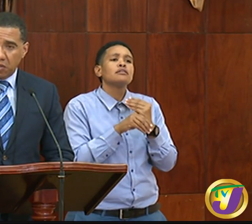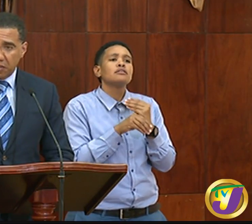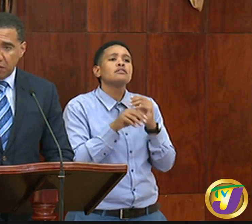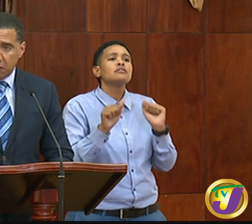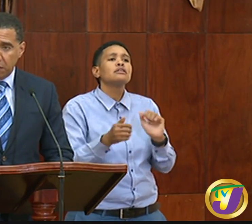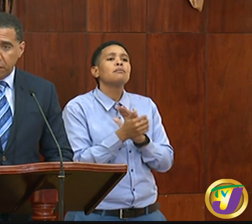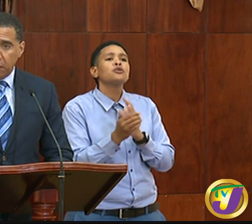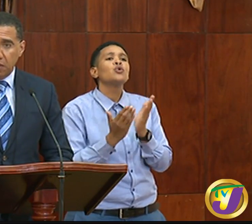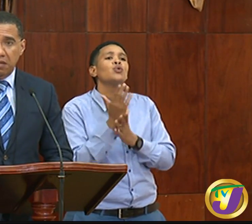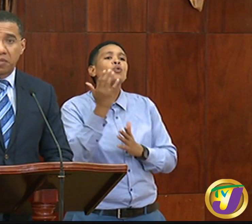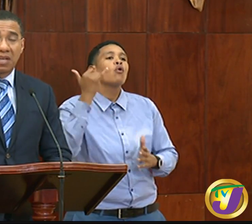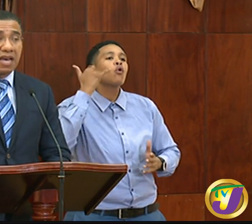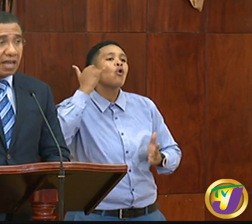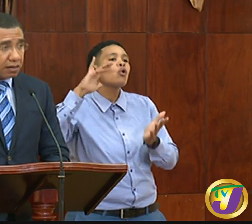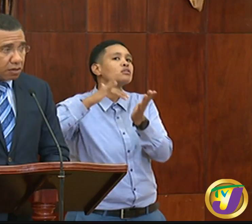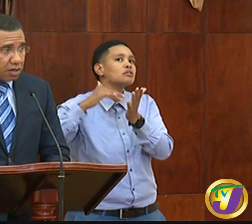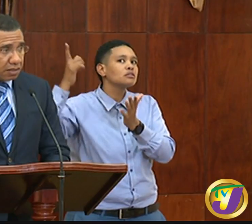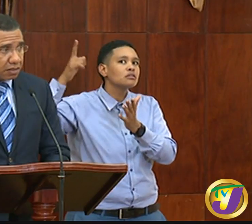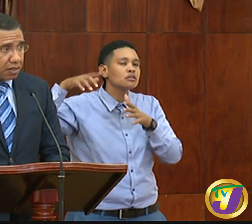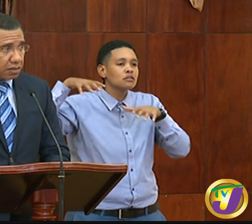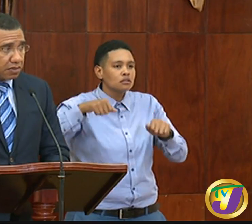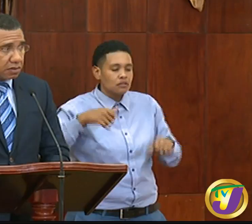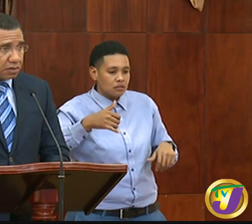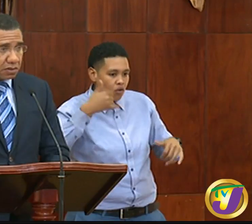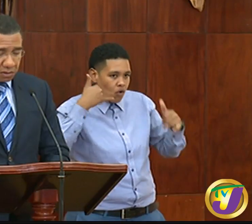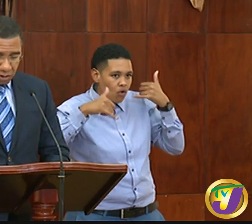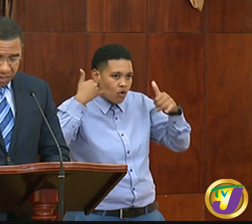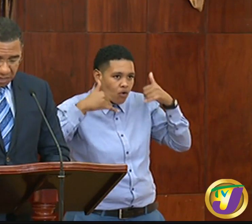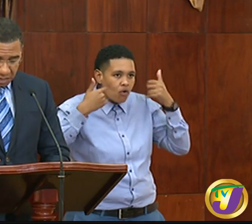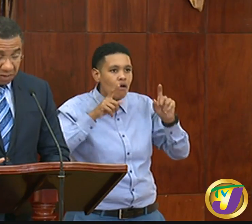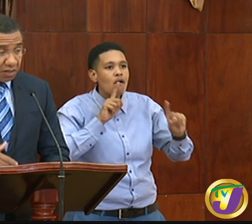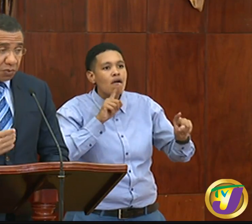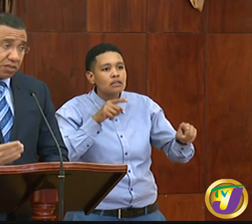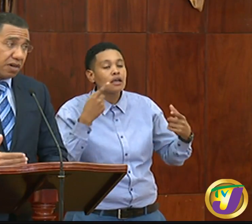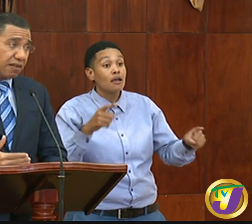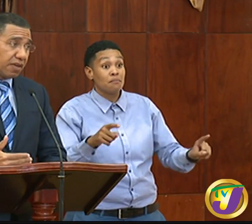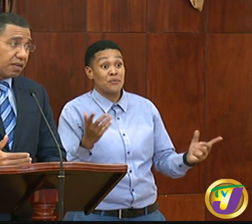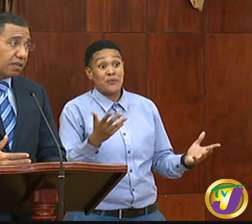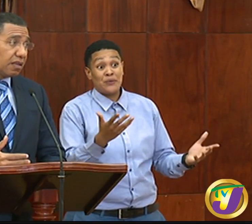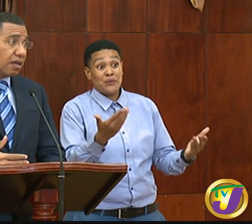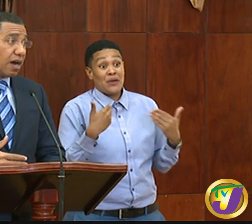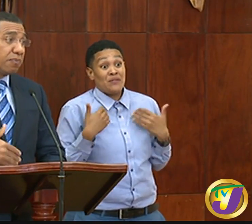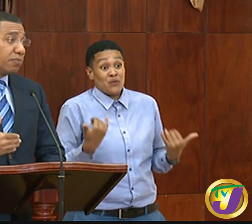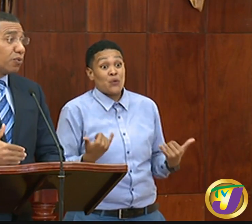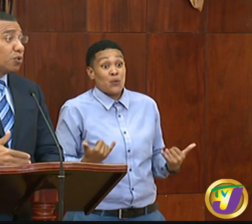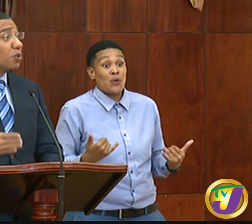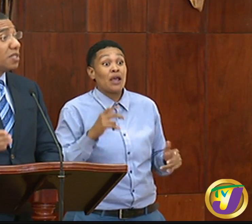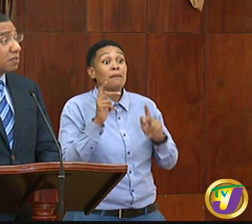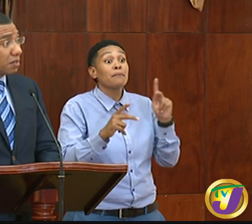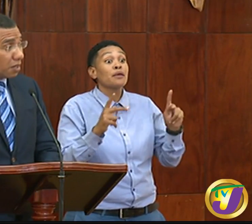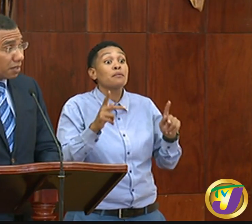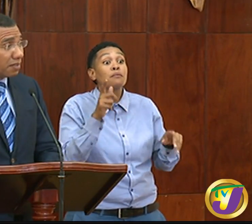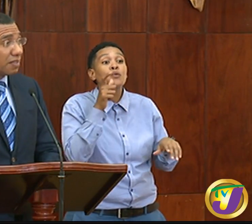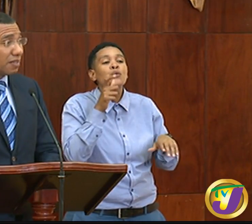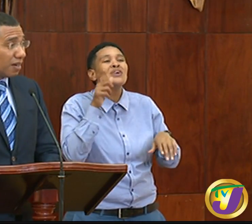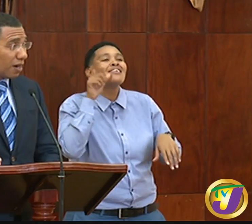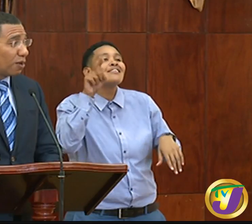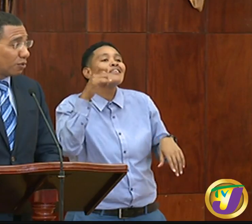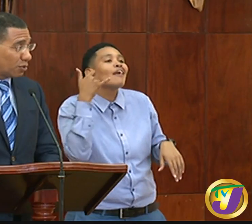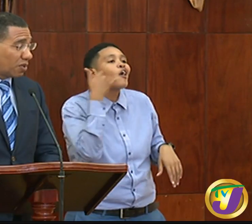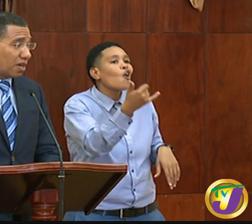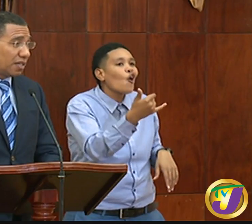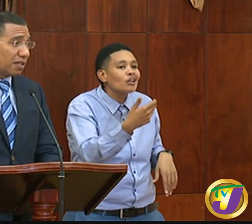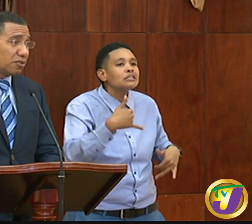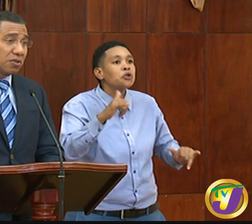through a call center to help us to handle all the calls coming in, because what you're having are people who don't need to call